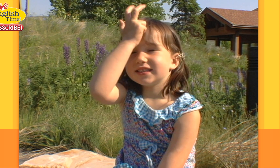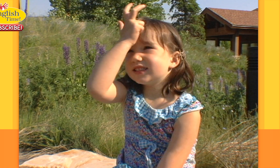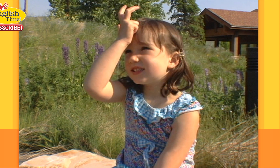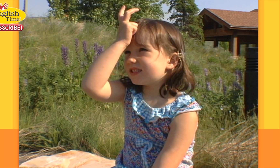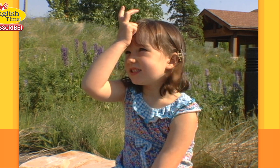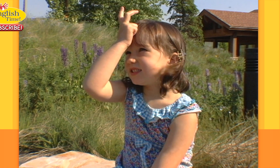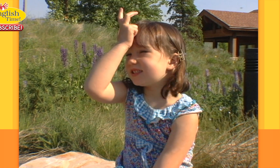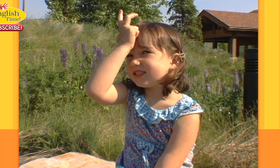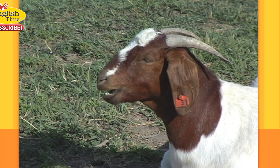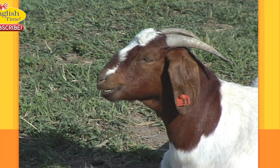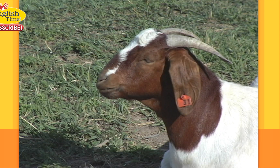Goat.